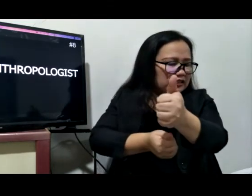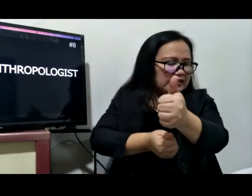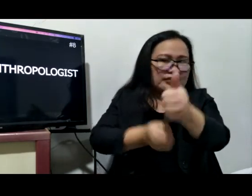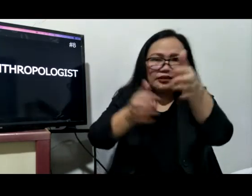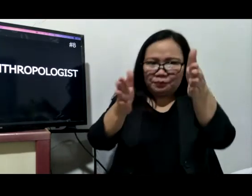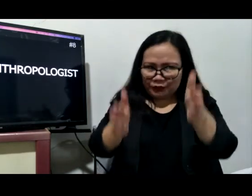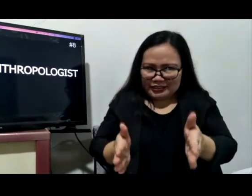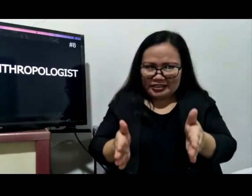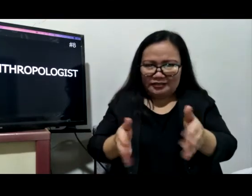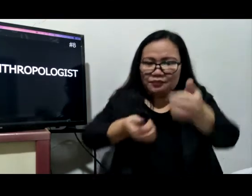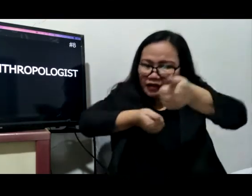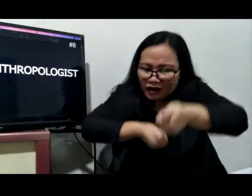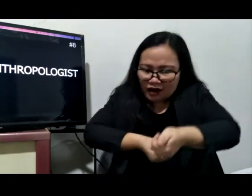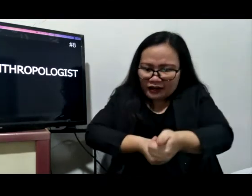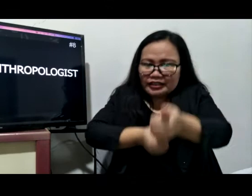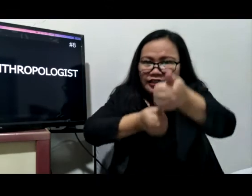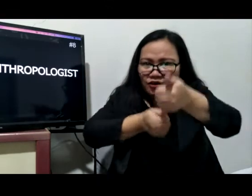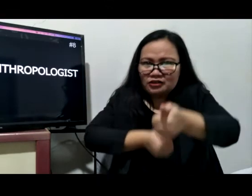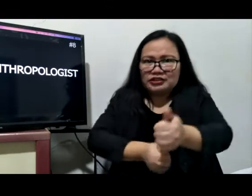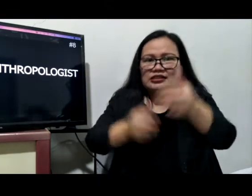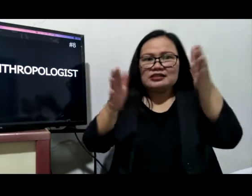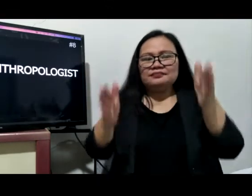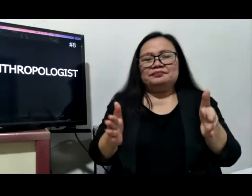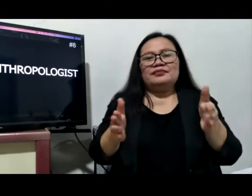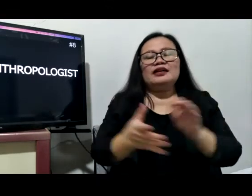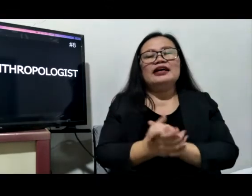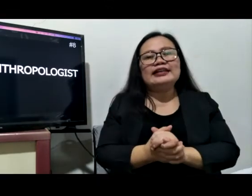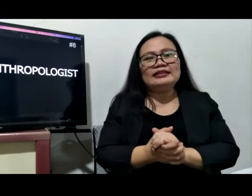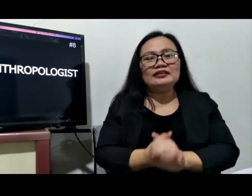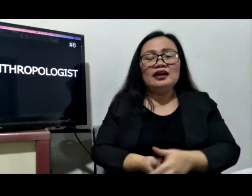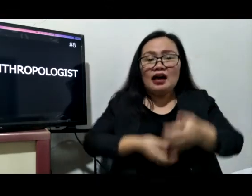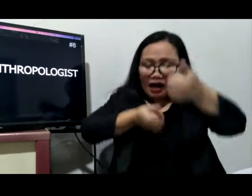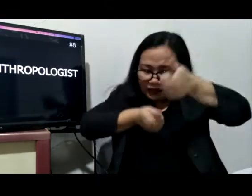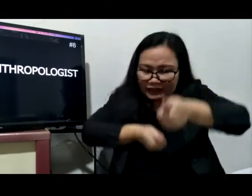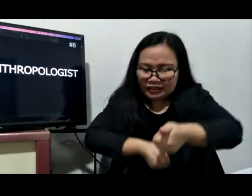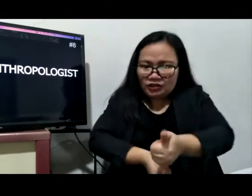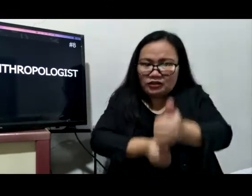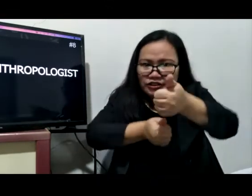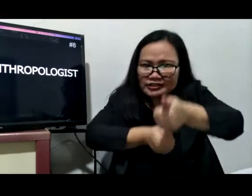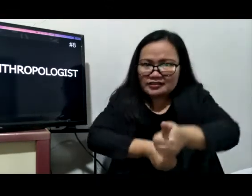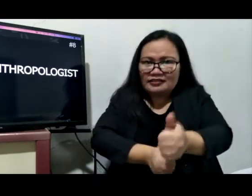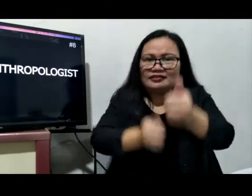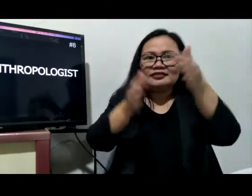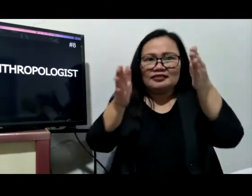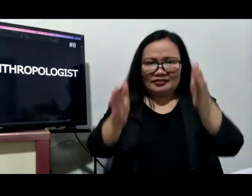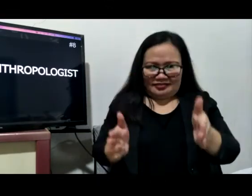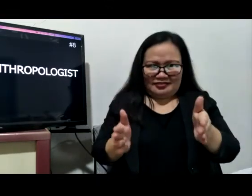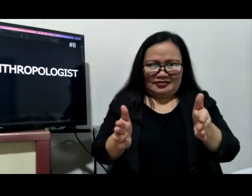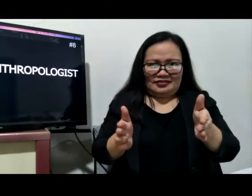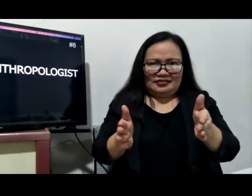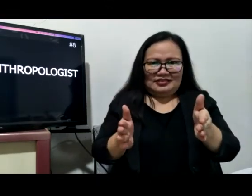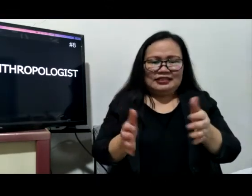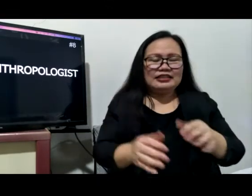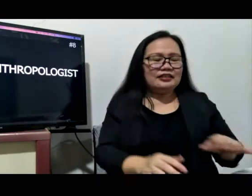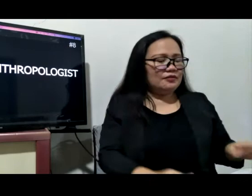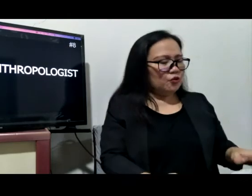Archaeologist, person. Archaeologist. Again, archaeologist. Digging